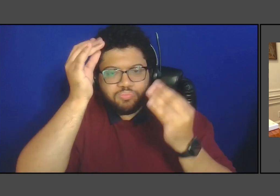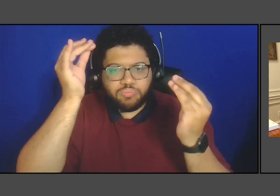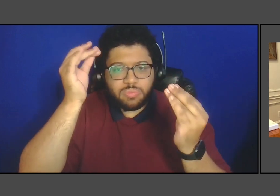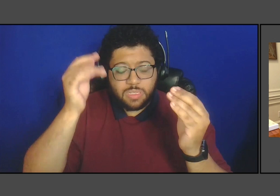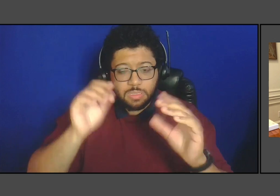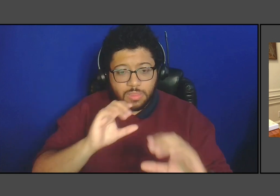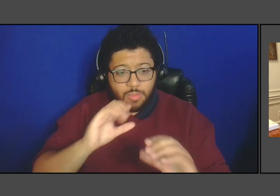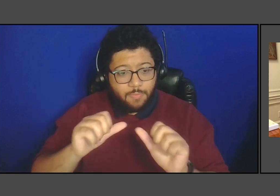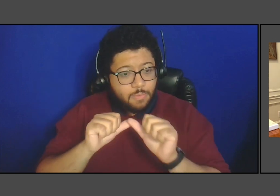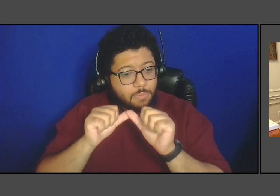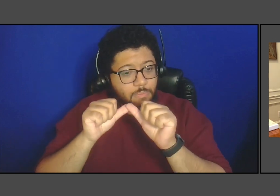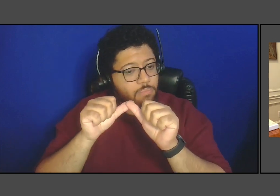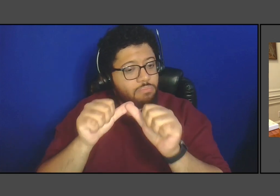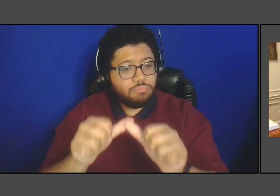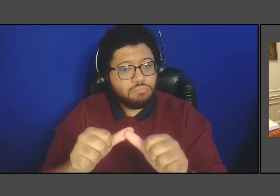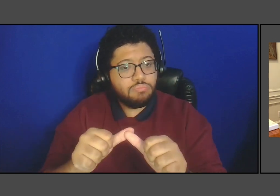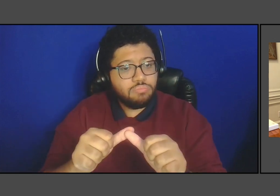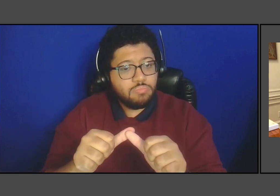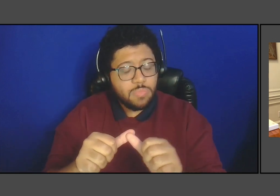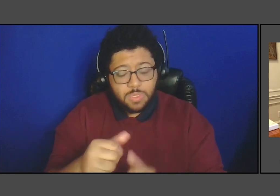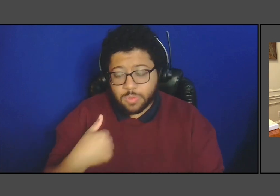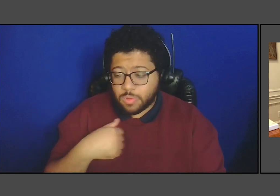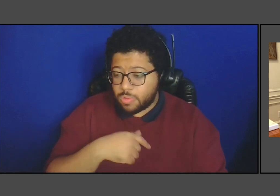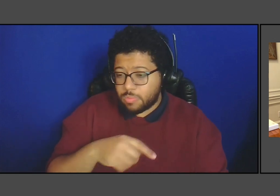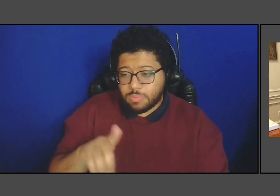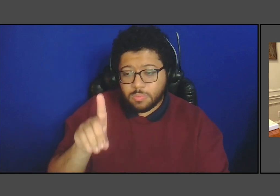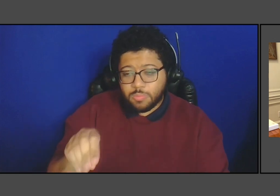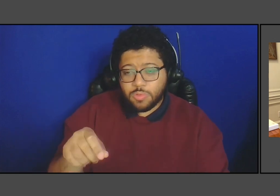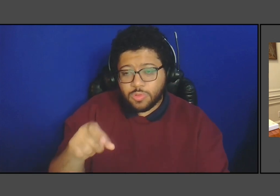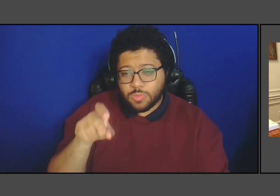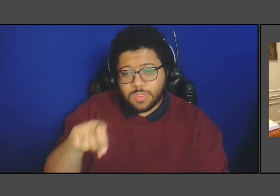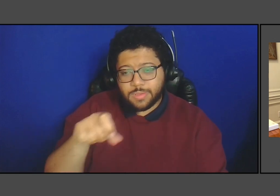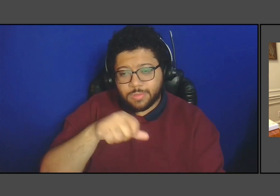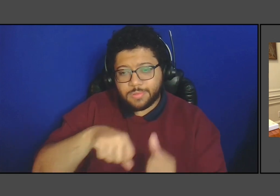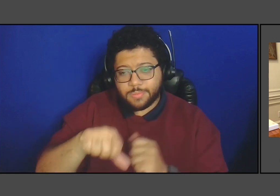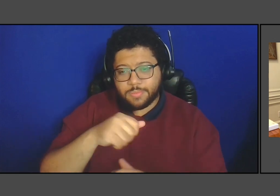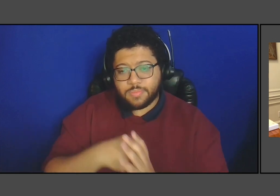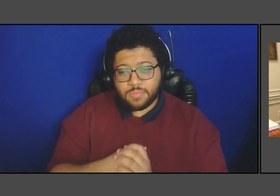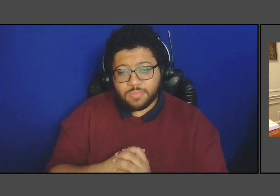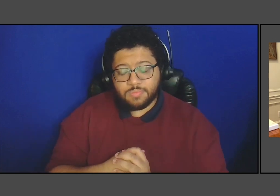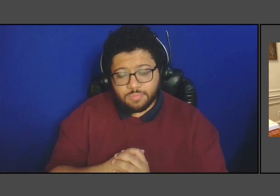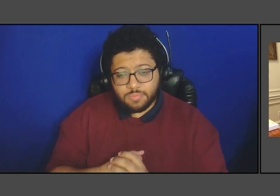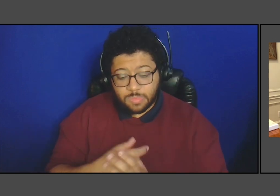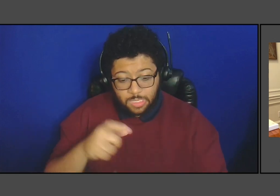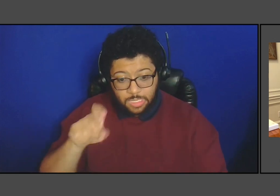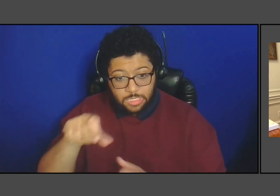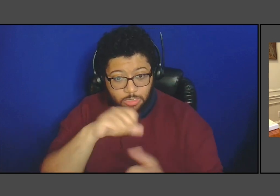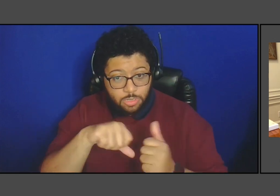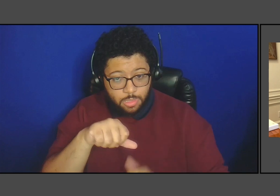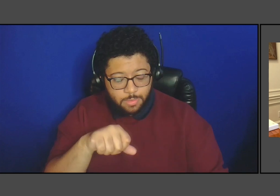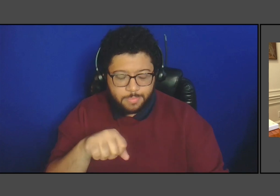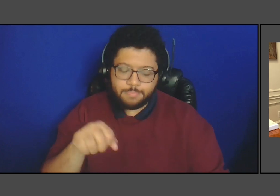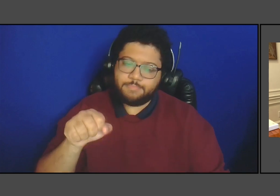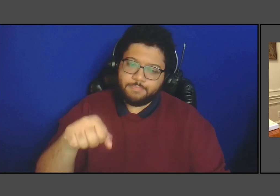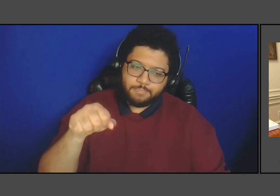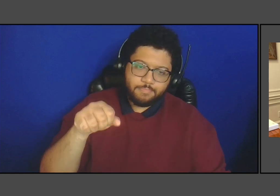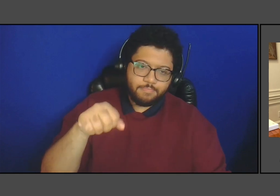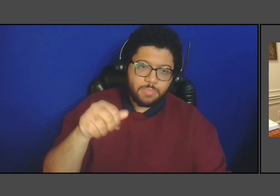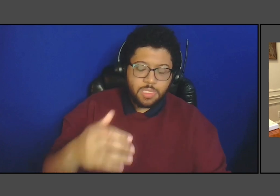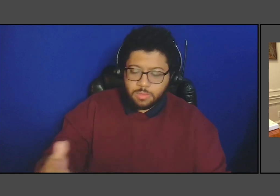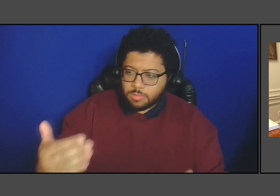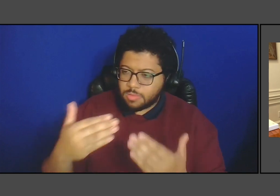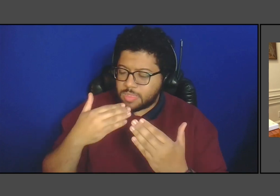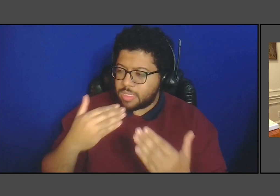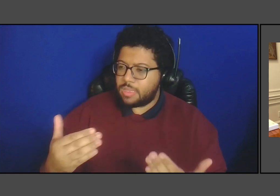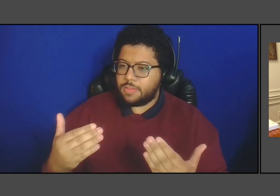We do need each other. So thank you for leaving us in that place out of